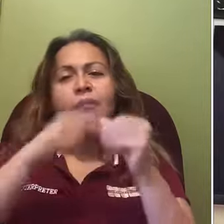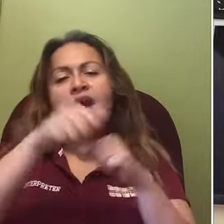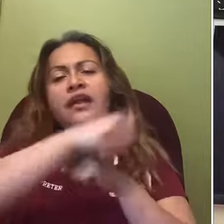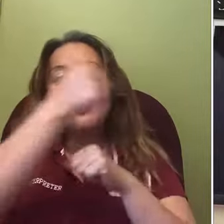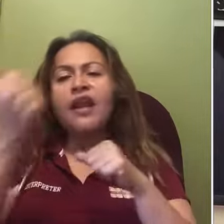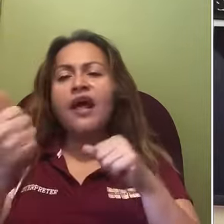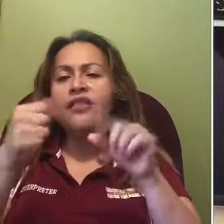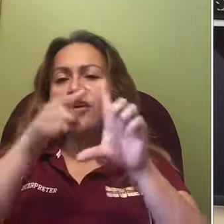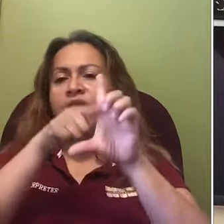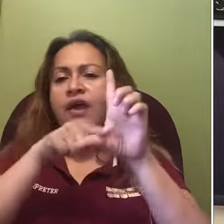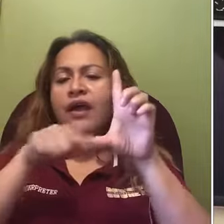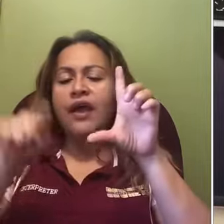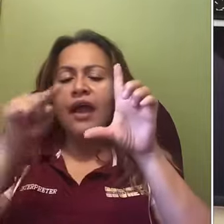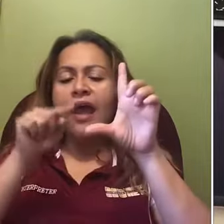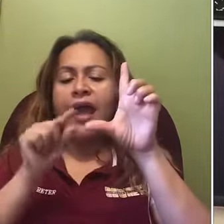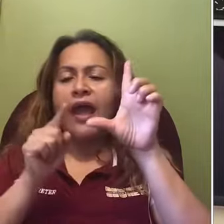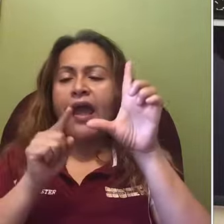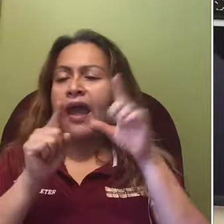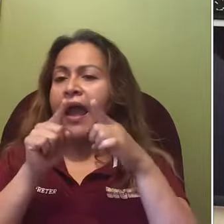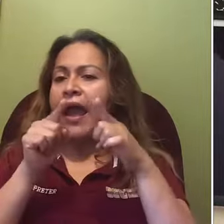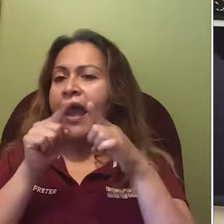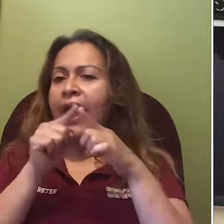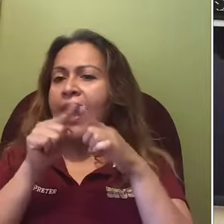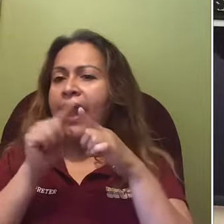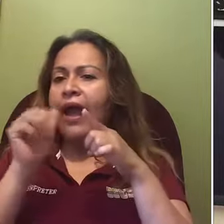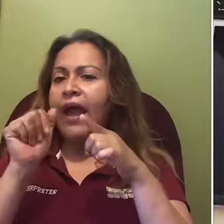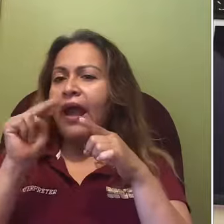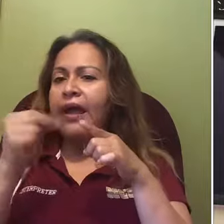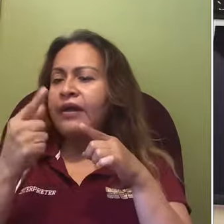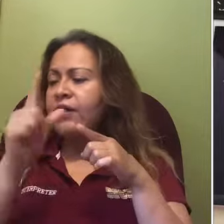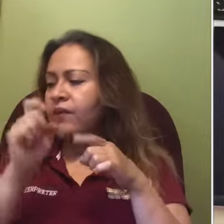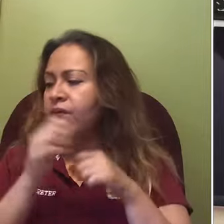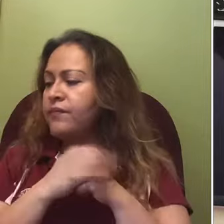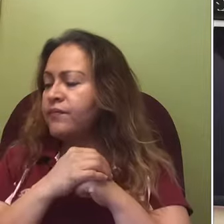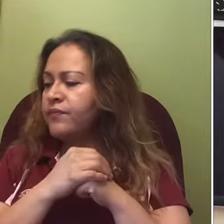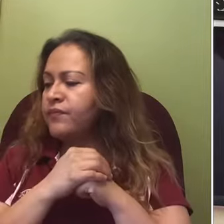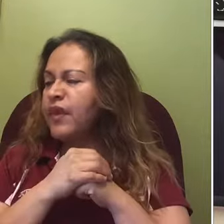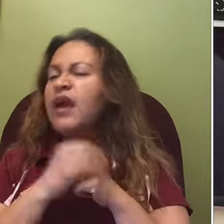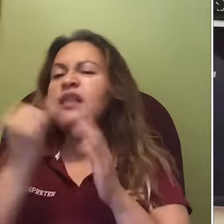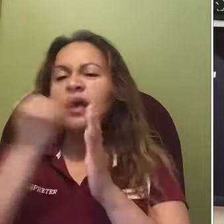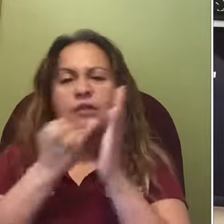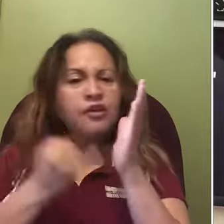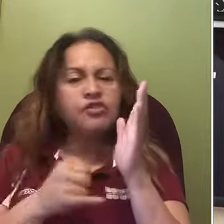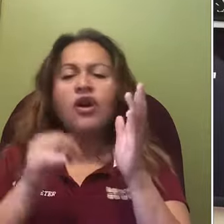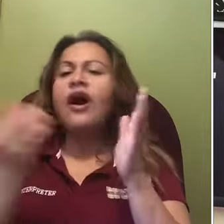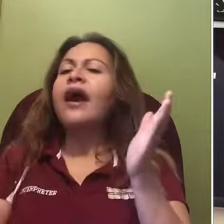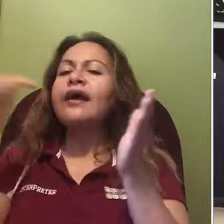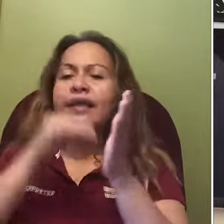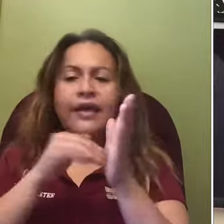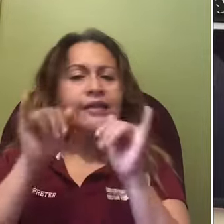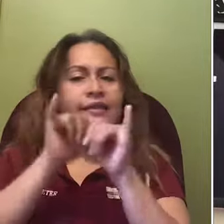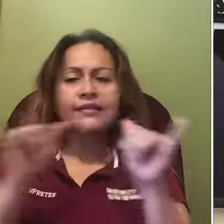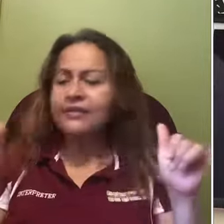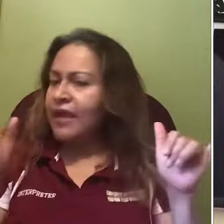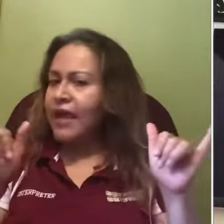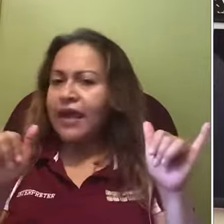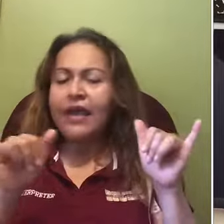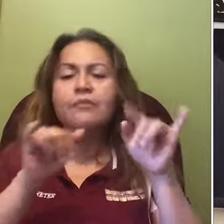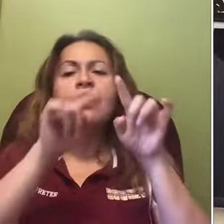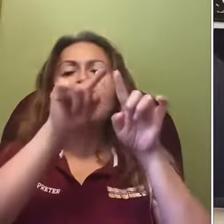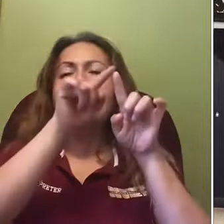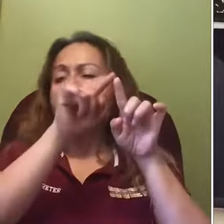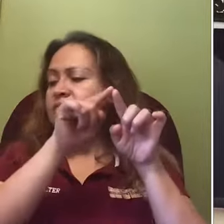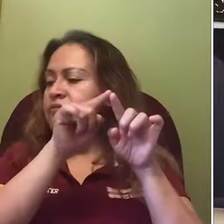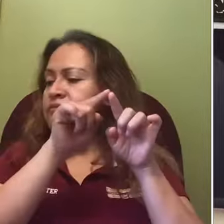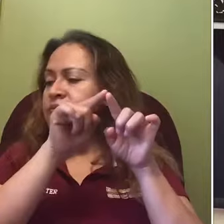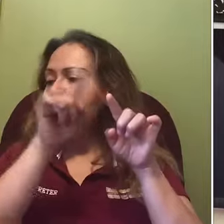and I'll redraw it just because my triangle is getting a little bit messy. So let's redraw the exact same triangle. The exact same